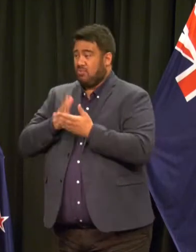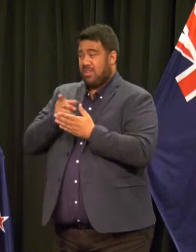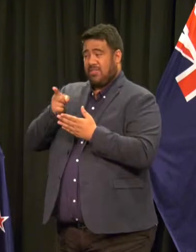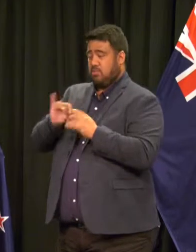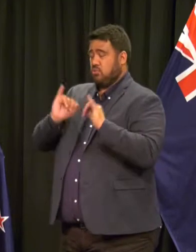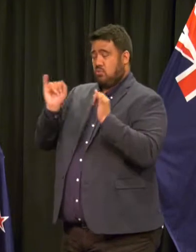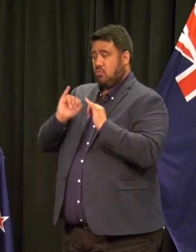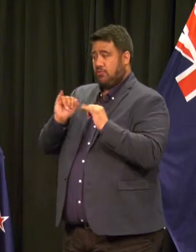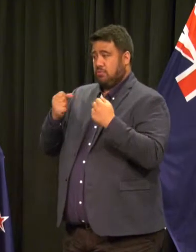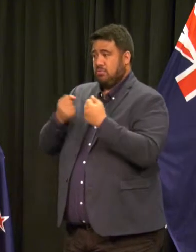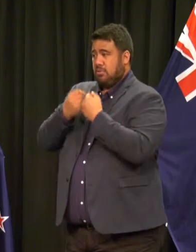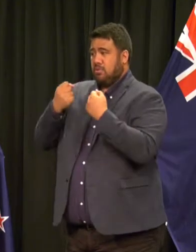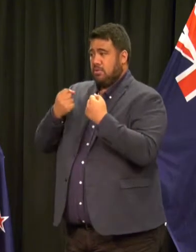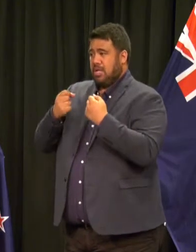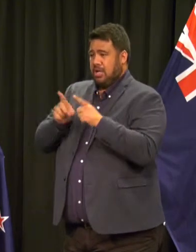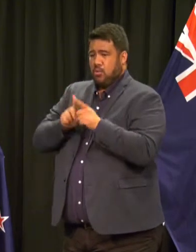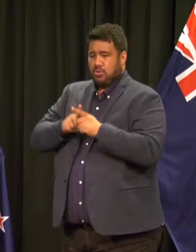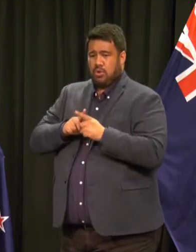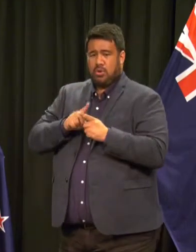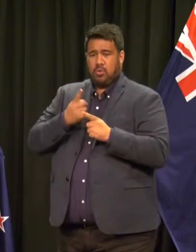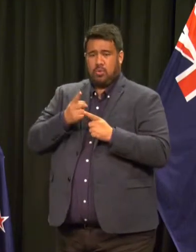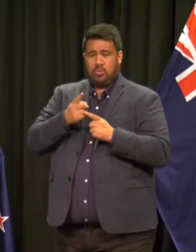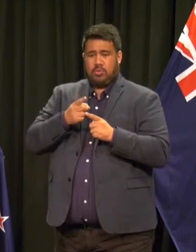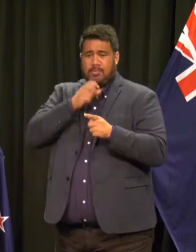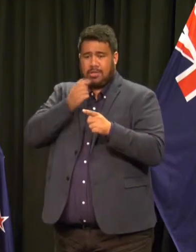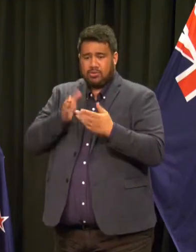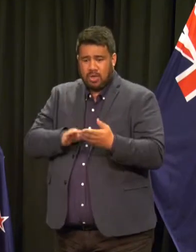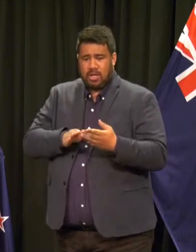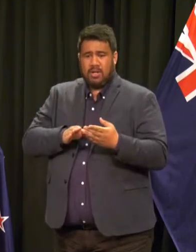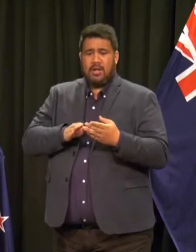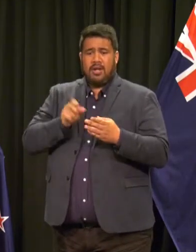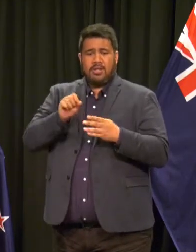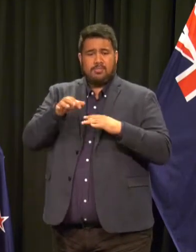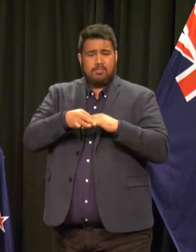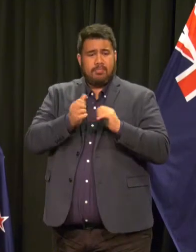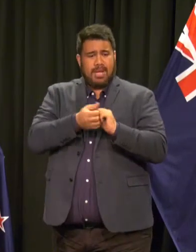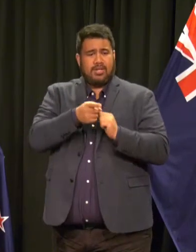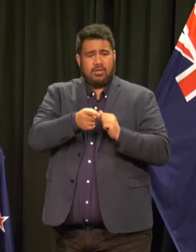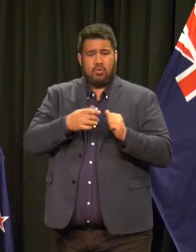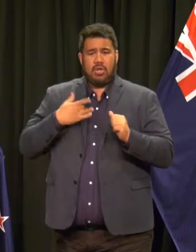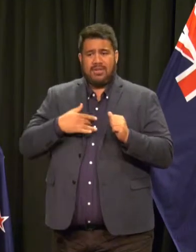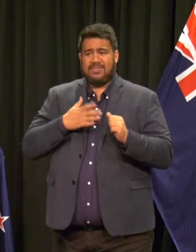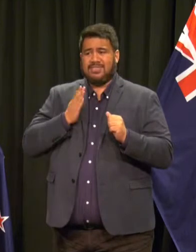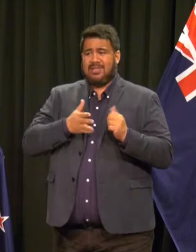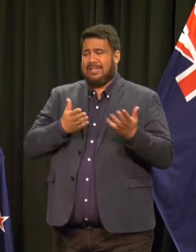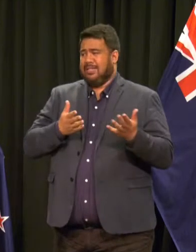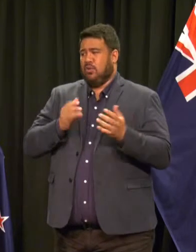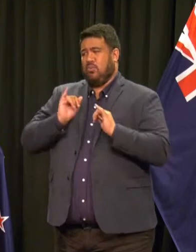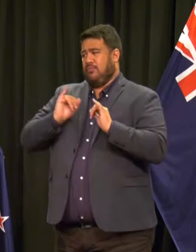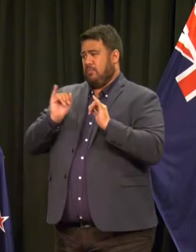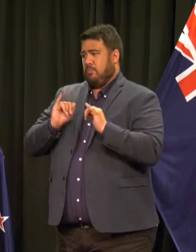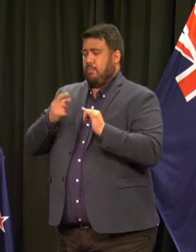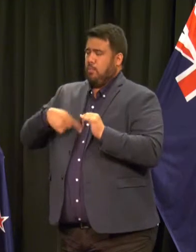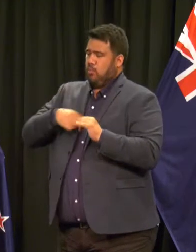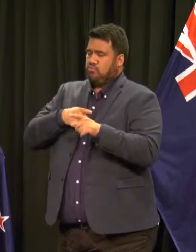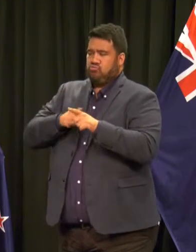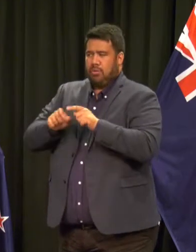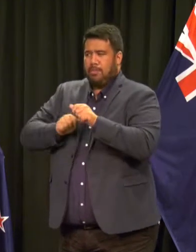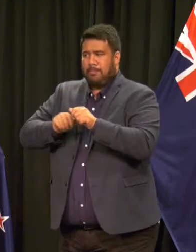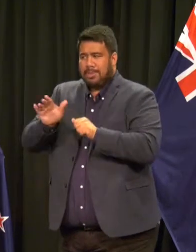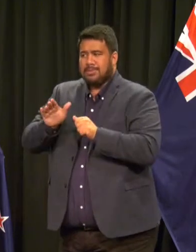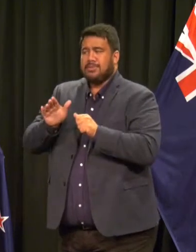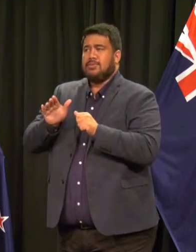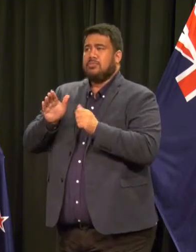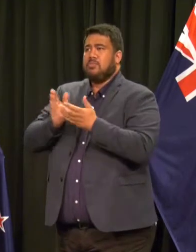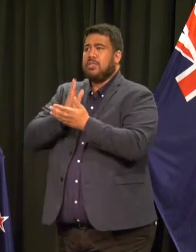the surviving partner as well. We're not going to make politics out of that. We're going to do our utmost to try and eradicate